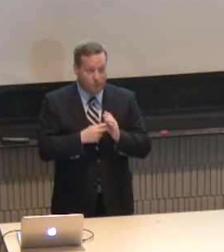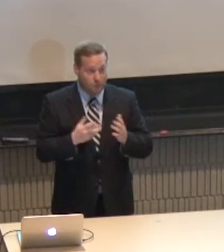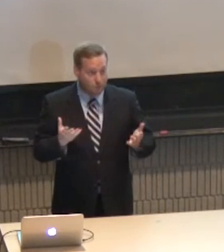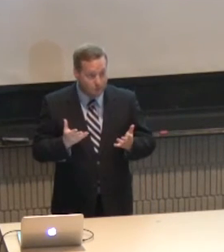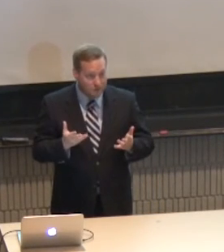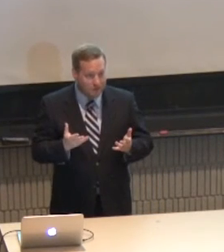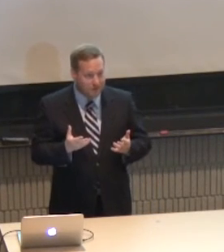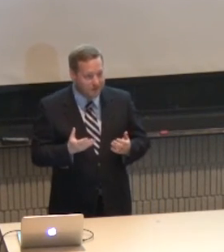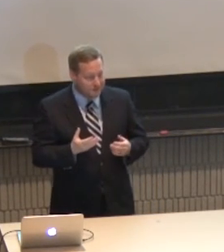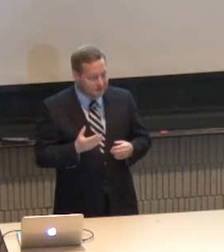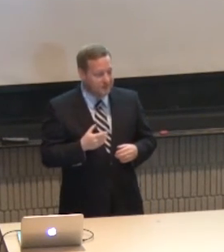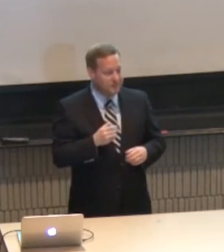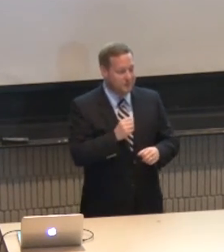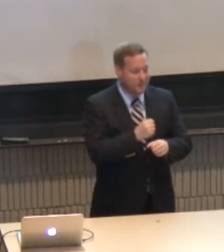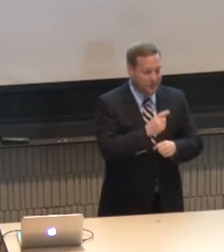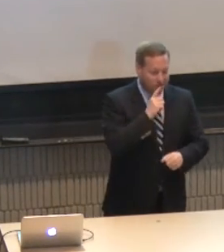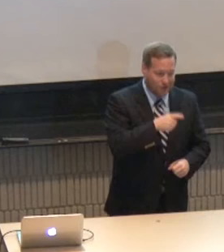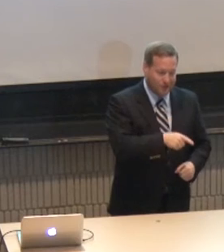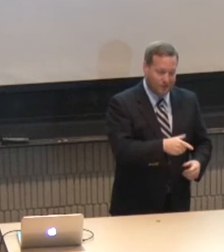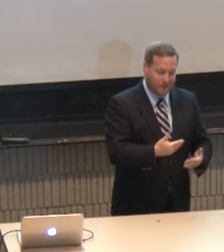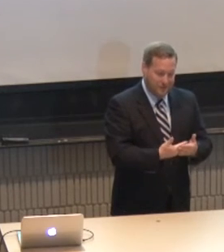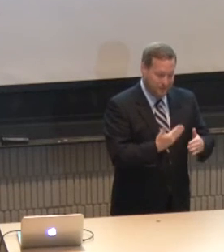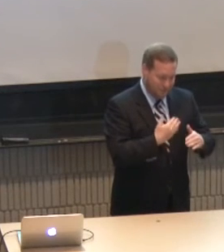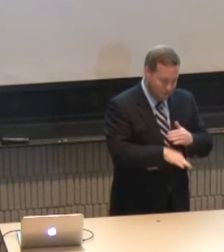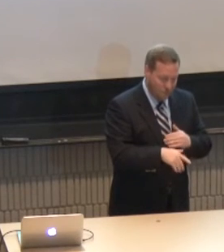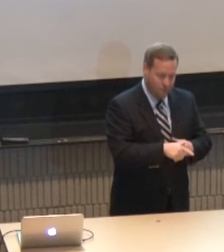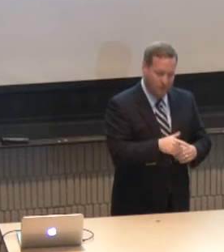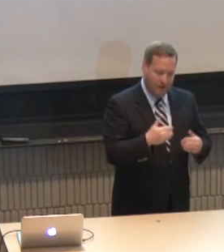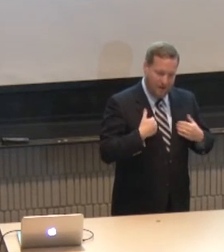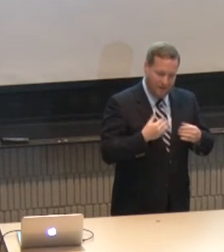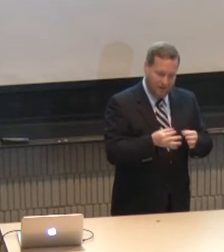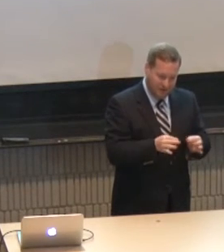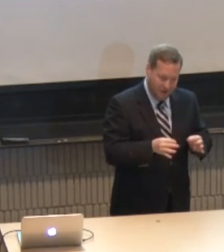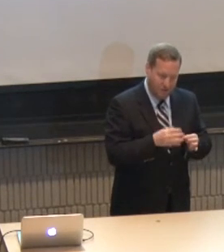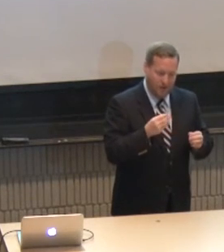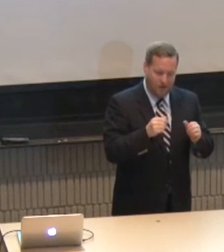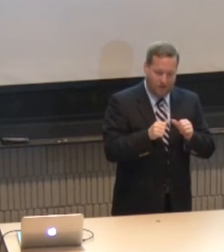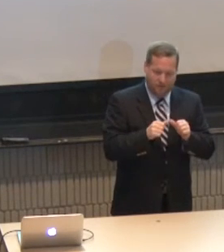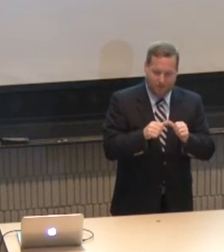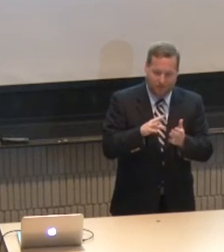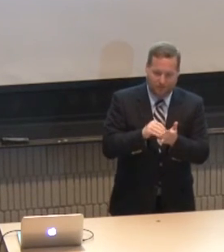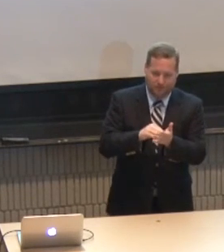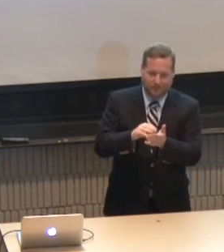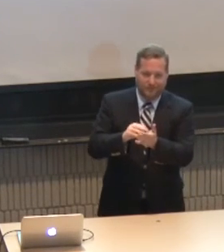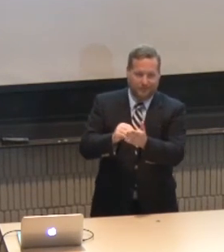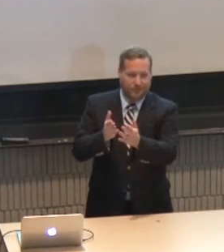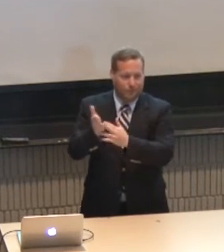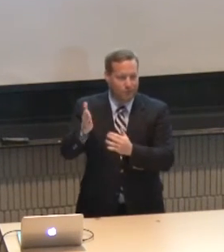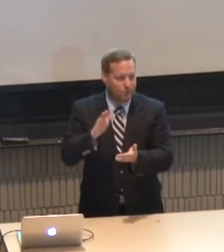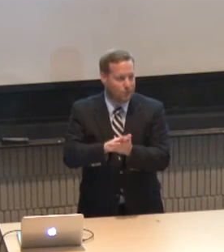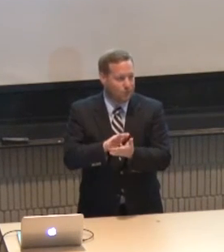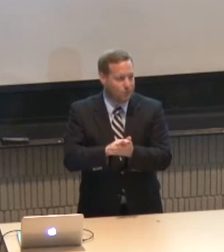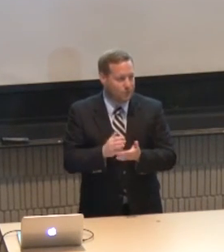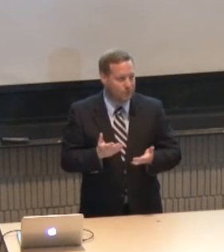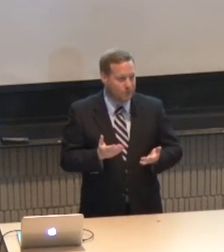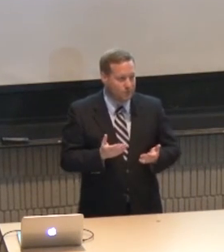already established with the ultimate purpose of making sure that child has language at the foundation